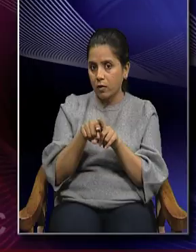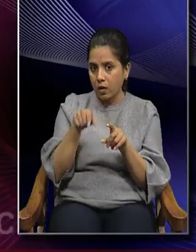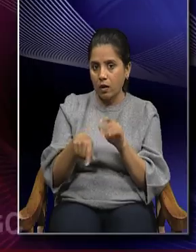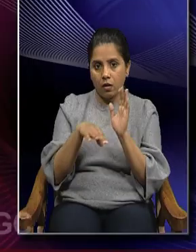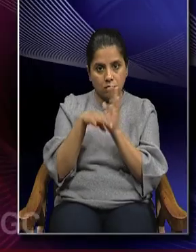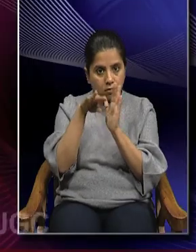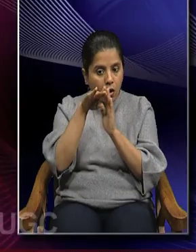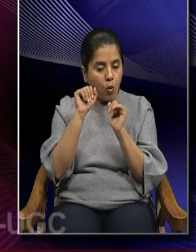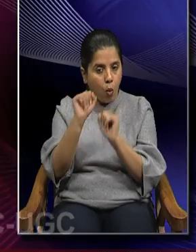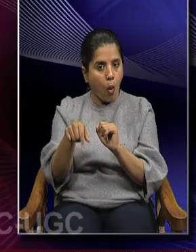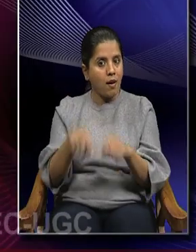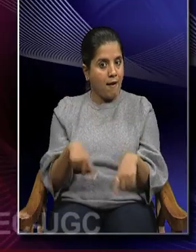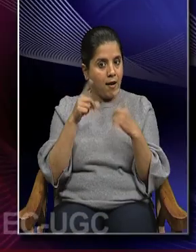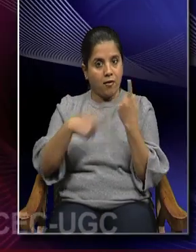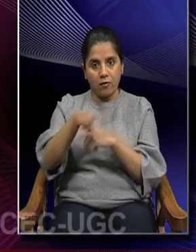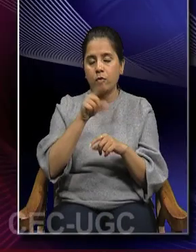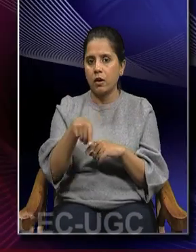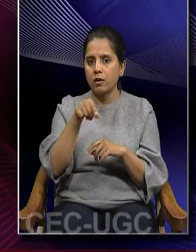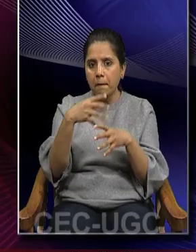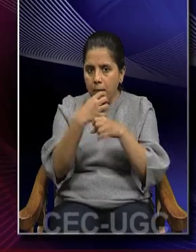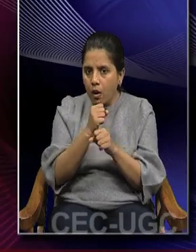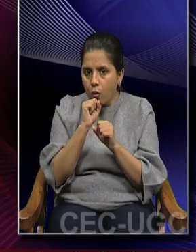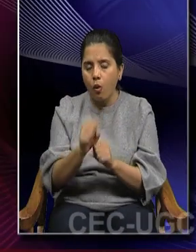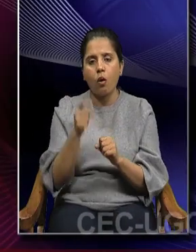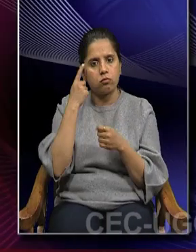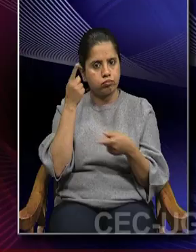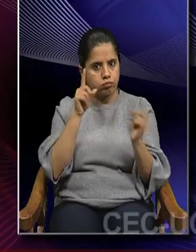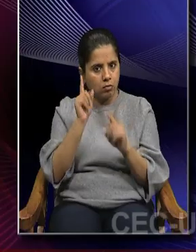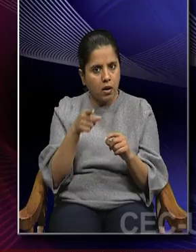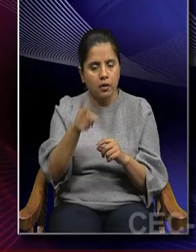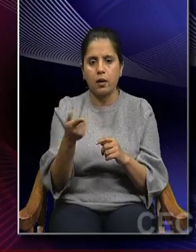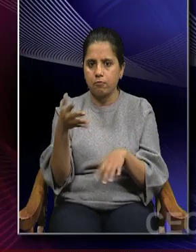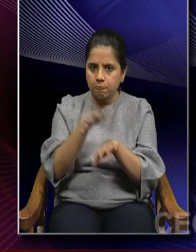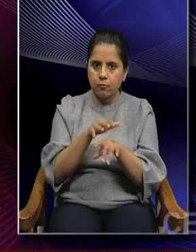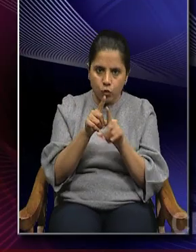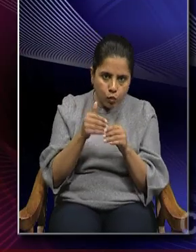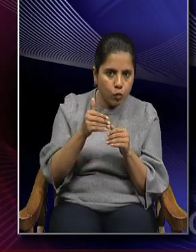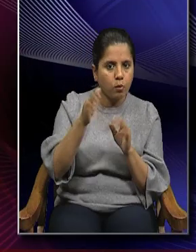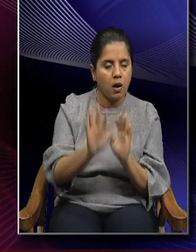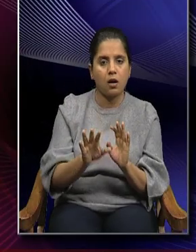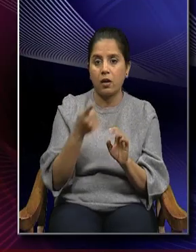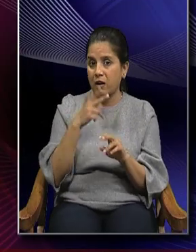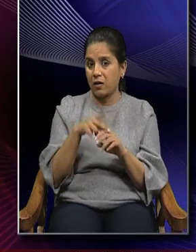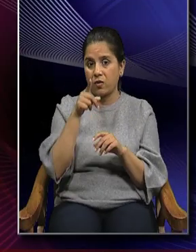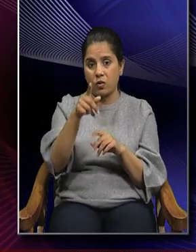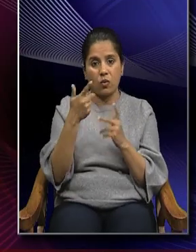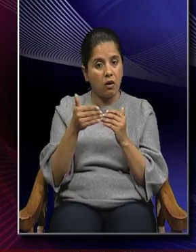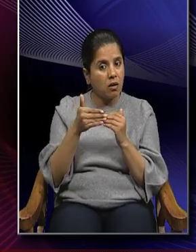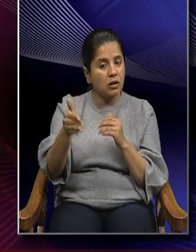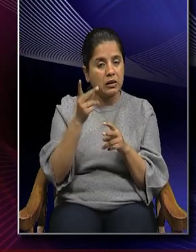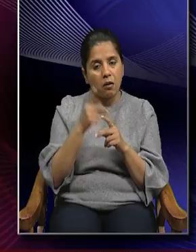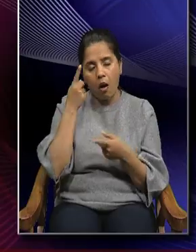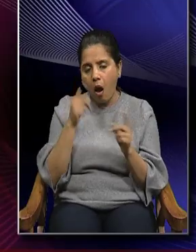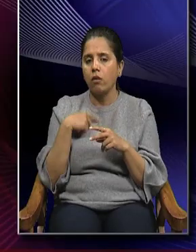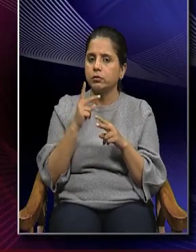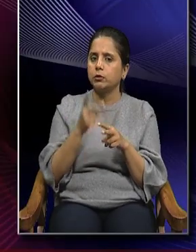of its life cycle, you should formulate your strategy and implement it. Otherwise, if you carry on with the same